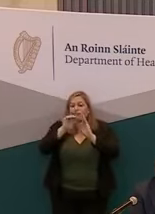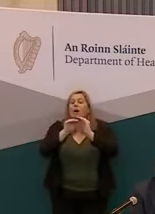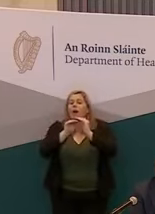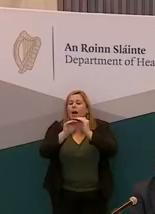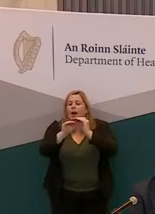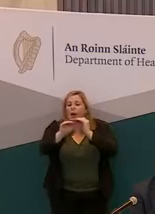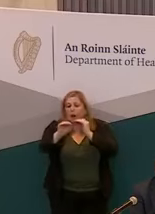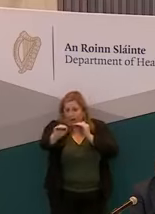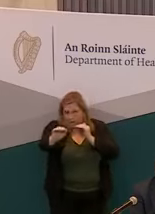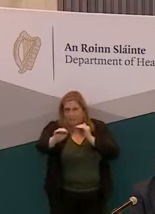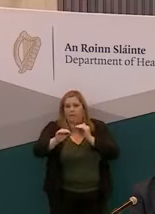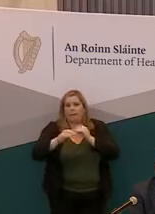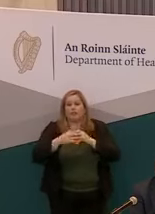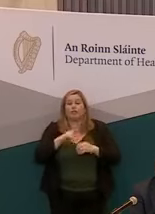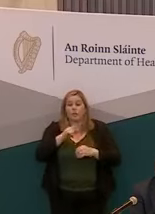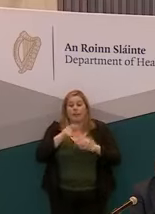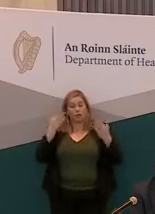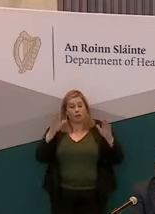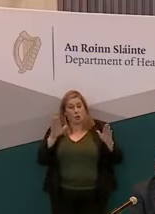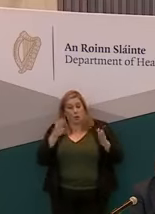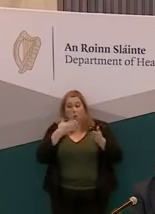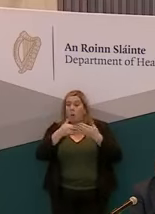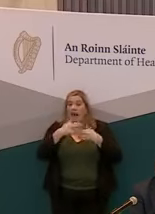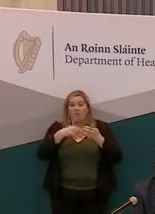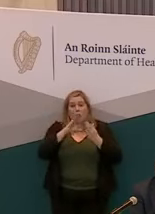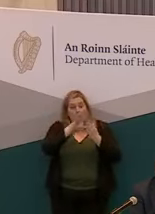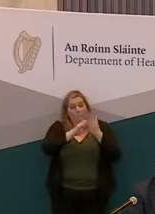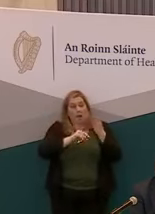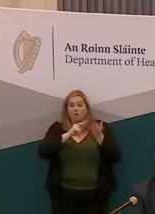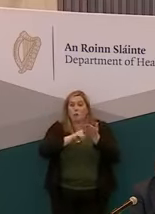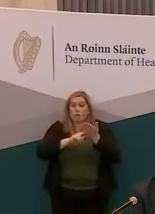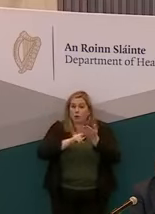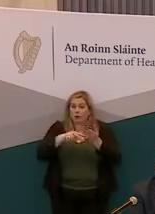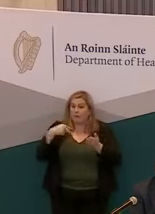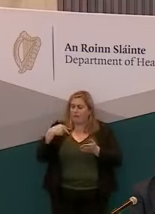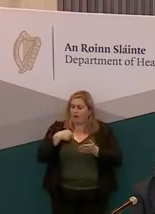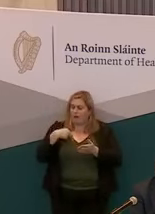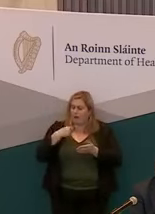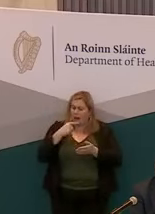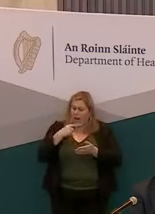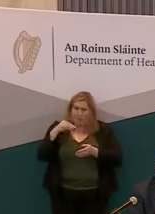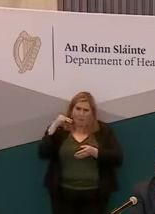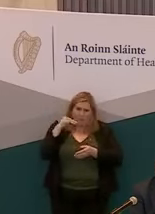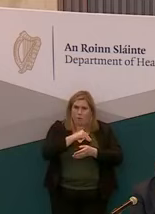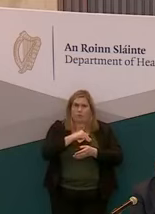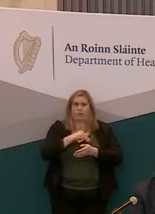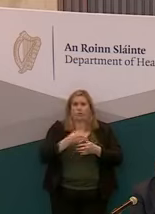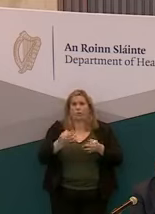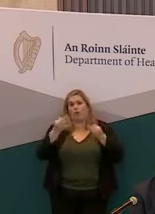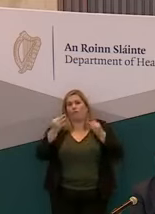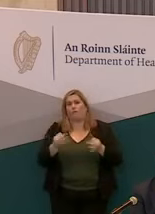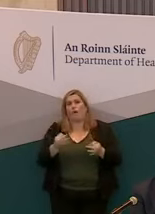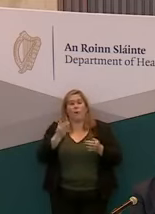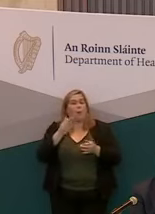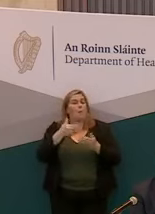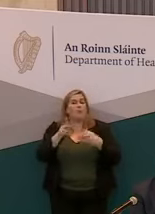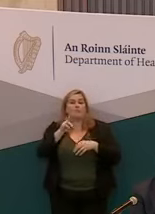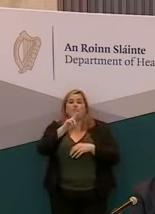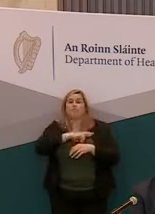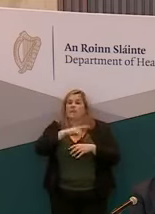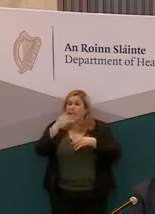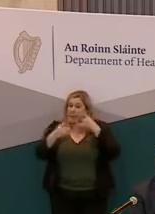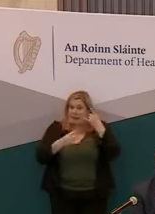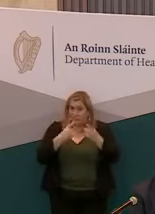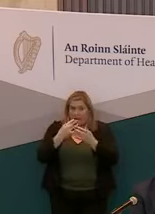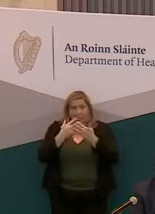emphasizes that whatever our models might tell us, it's prudent and important to confirm what's actually happening in terms of the number of new